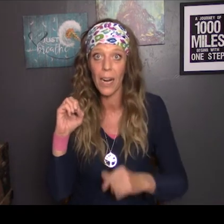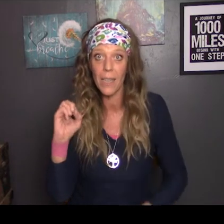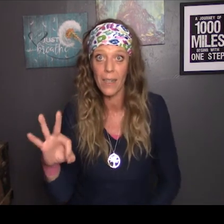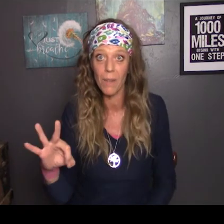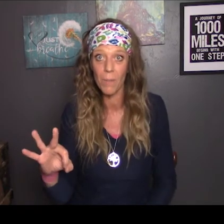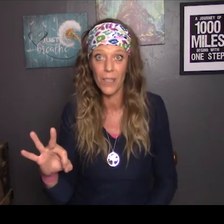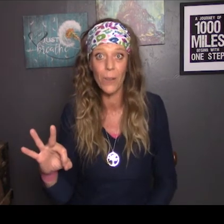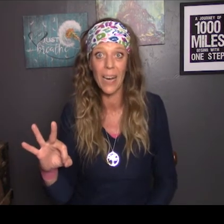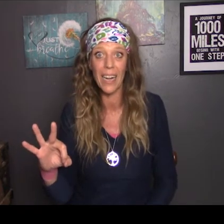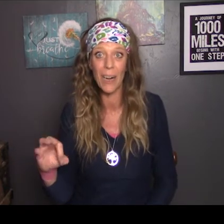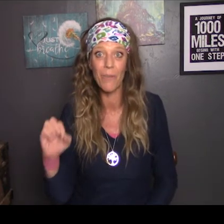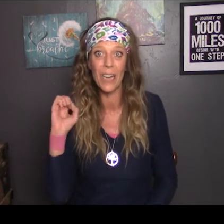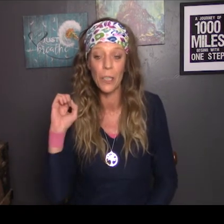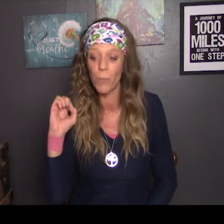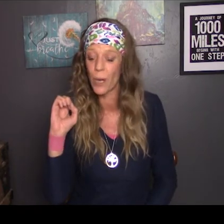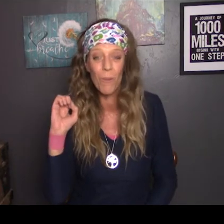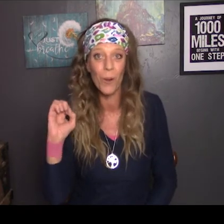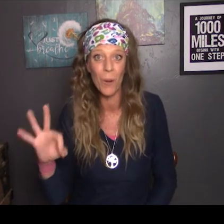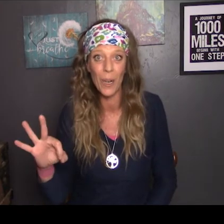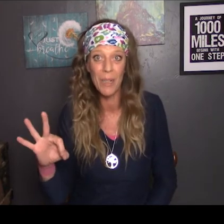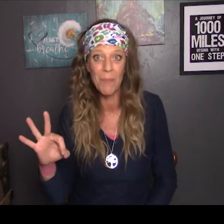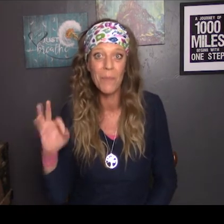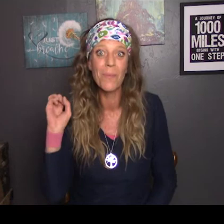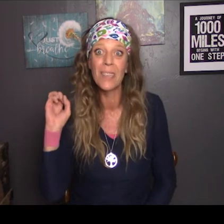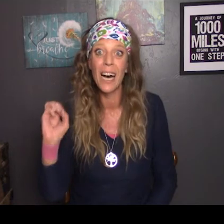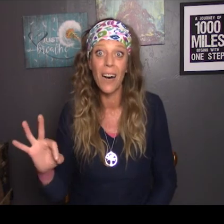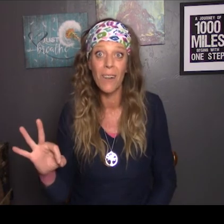hands up to that F as you bring it forward. Of.